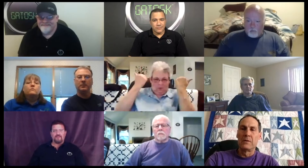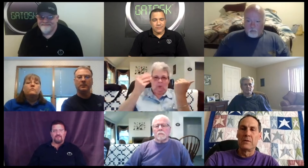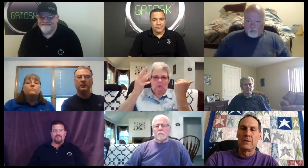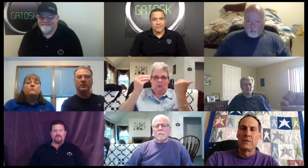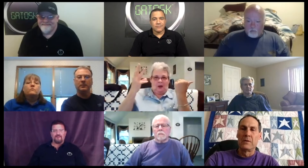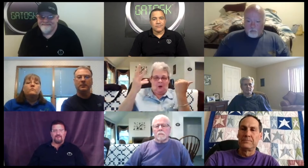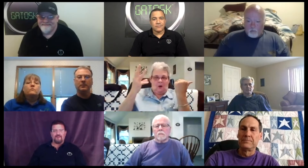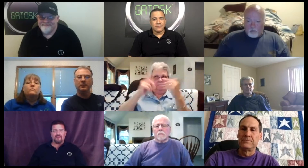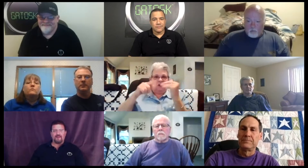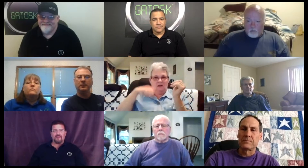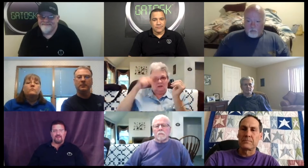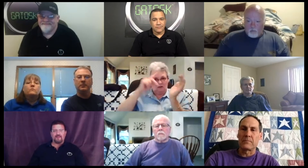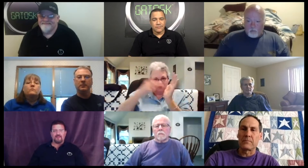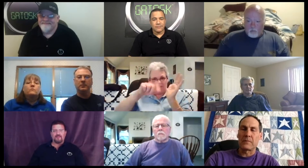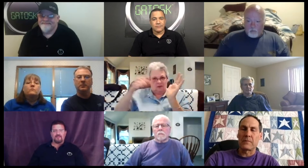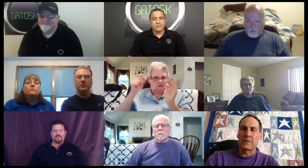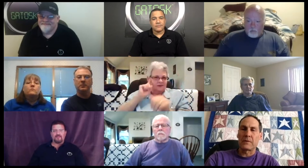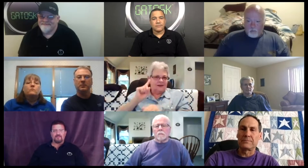bit overwhelming. Wow. So I